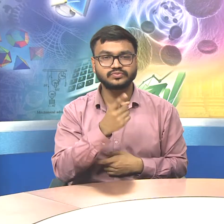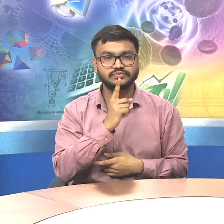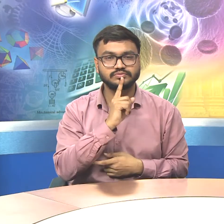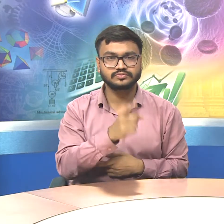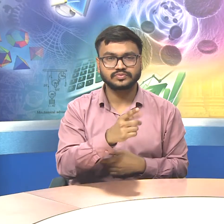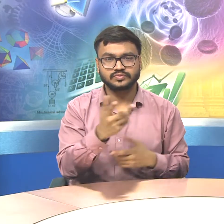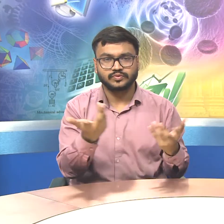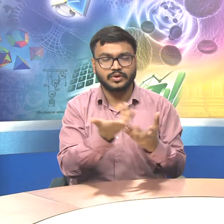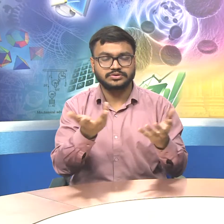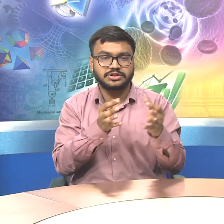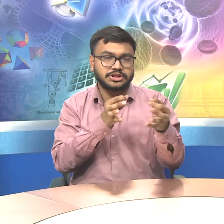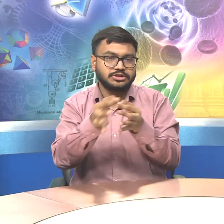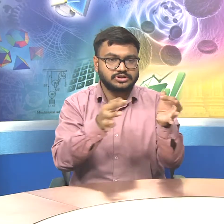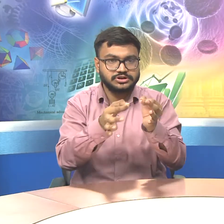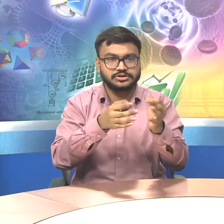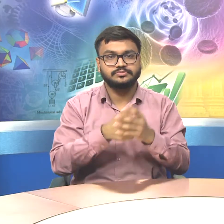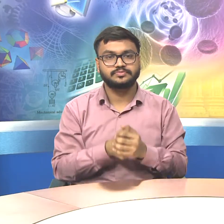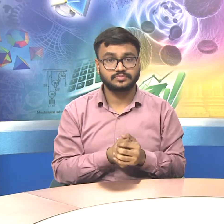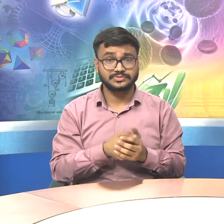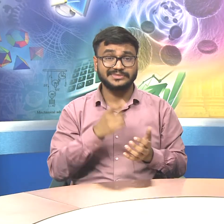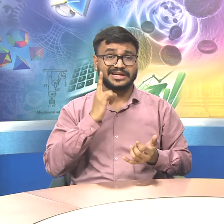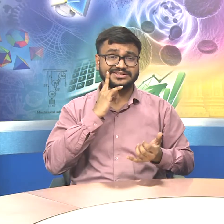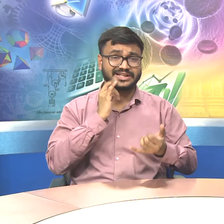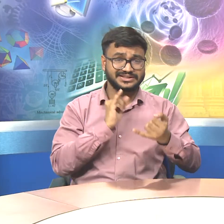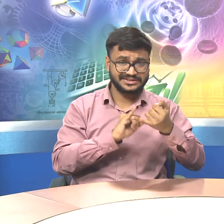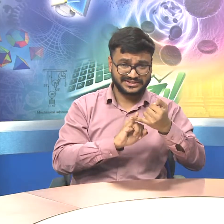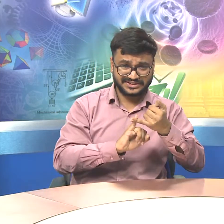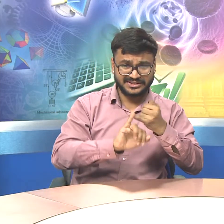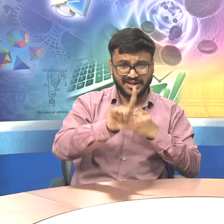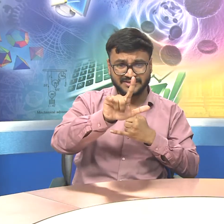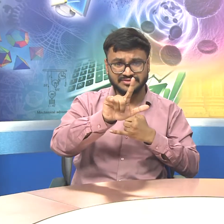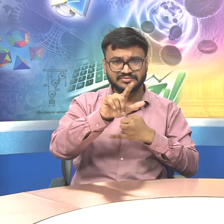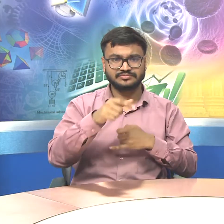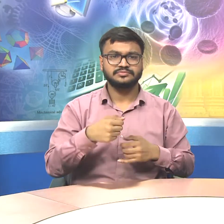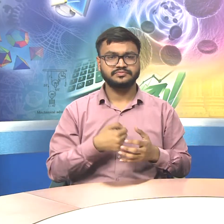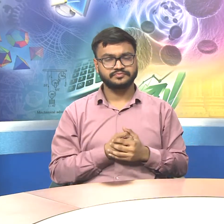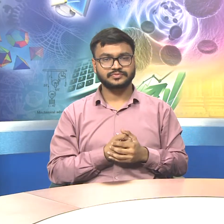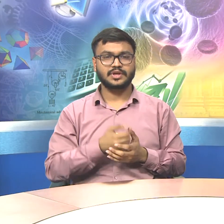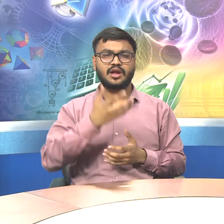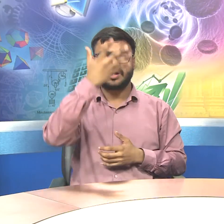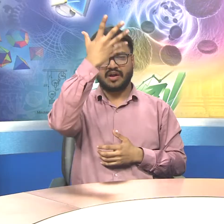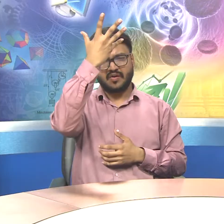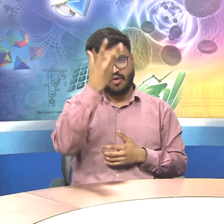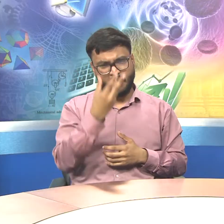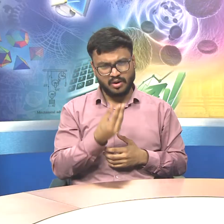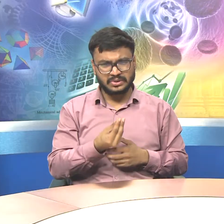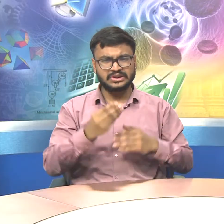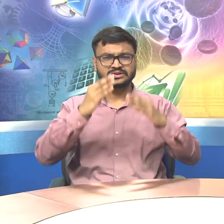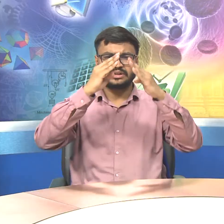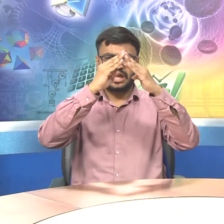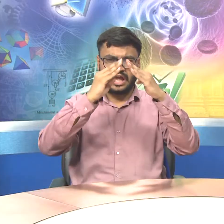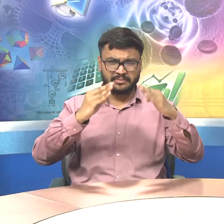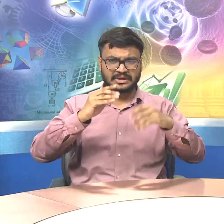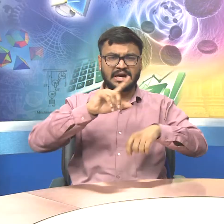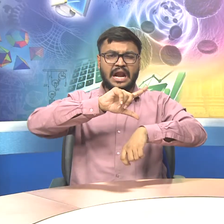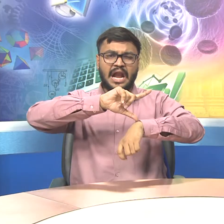Second, order or command. For example, don't be late coming home